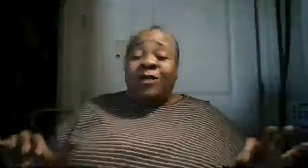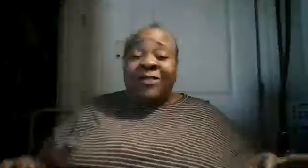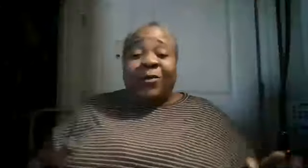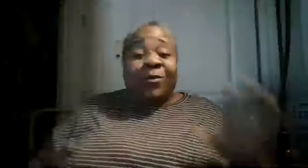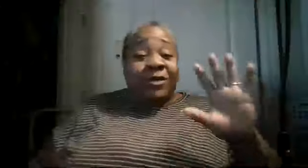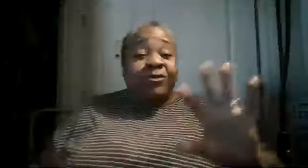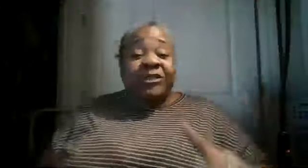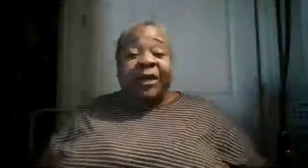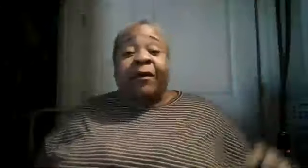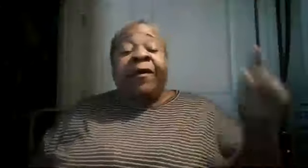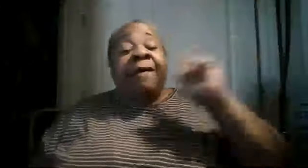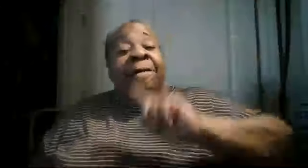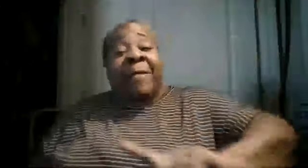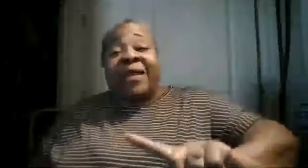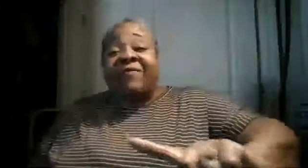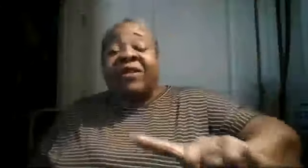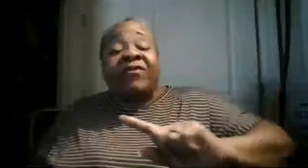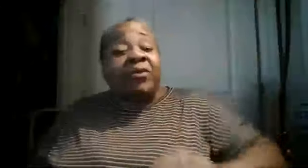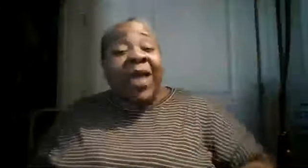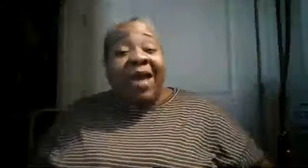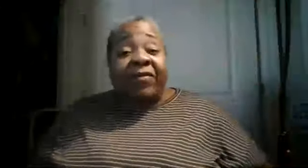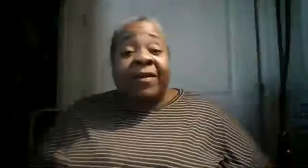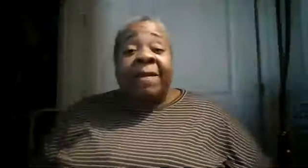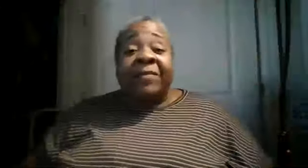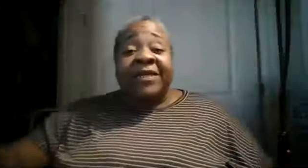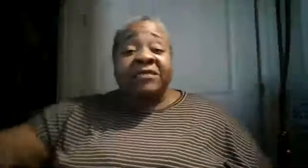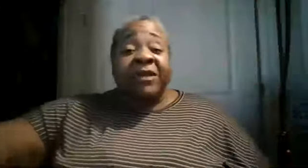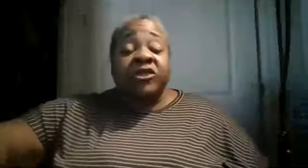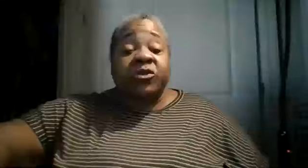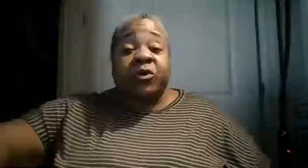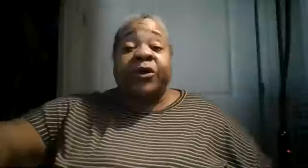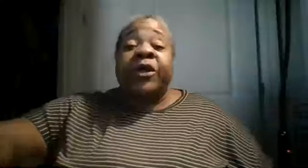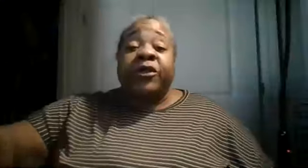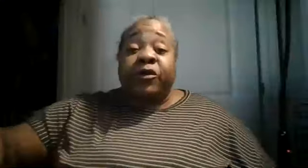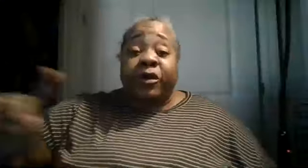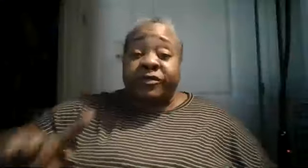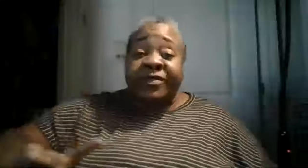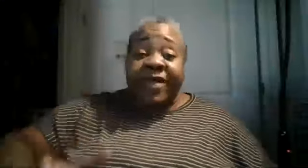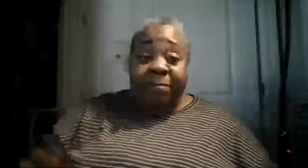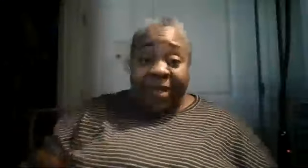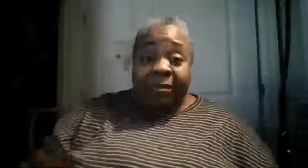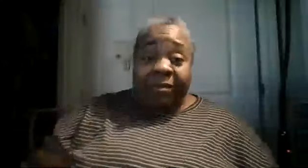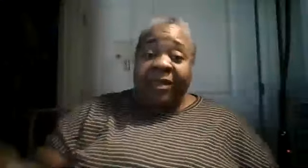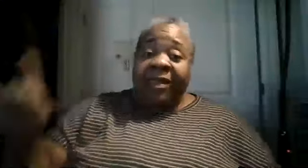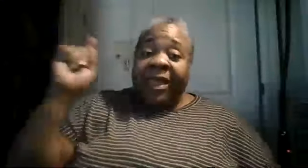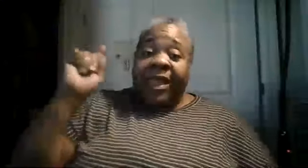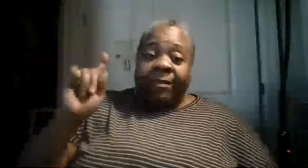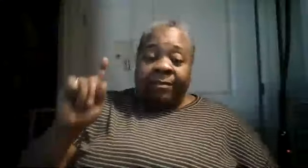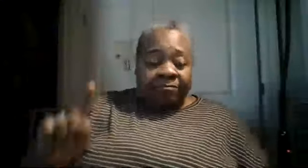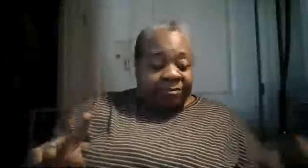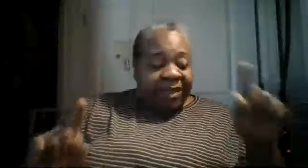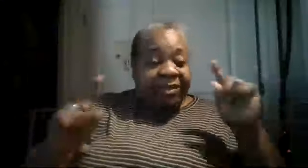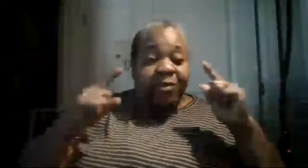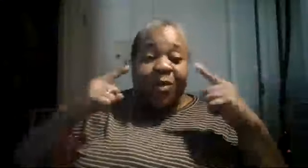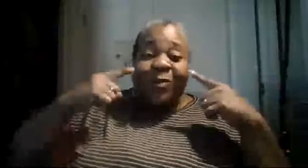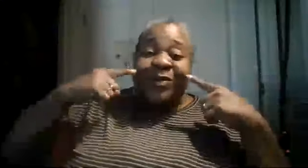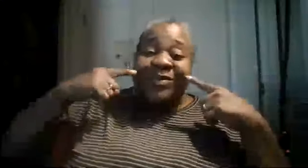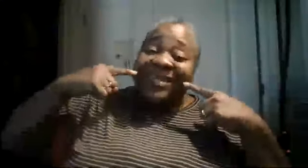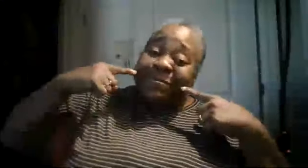Also, when you share, and even if you haven't, please make sure you go to that bell. Hit the one with the